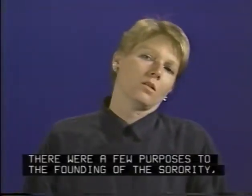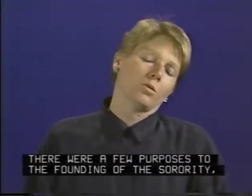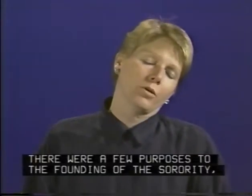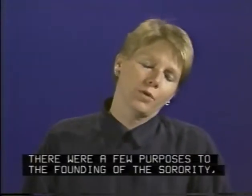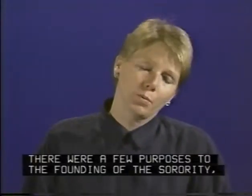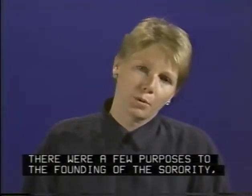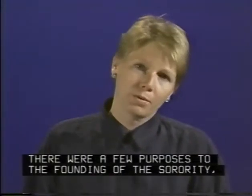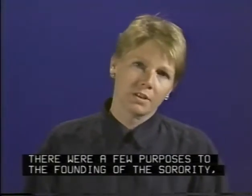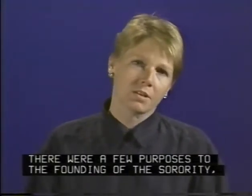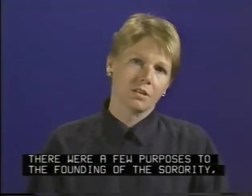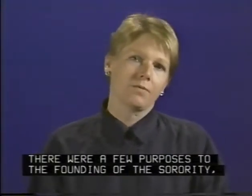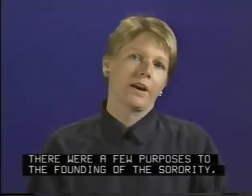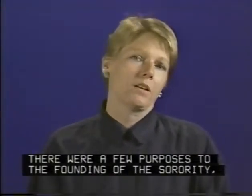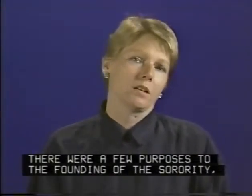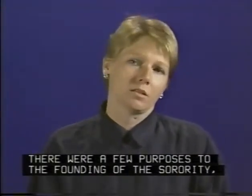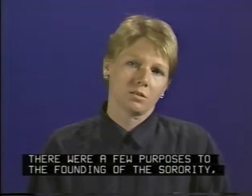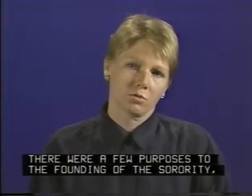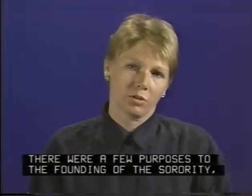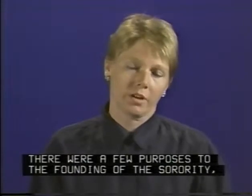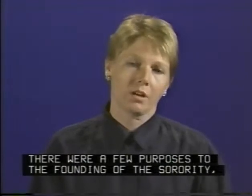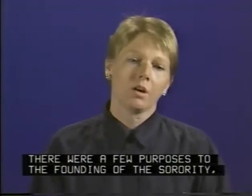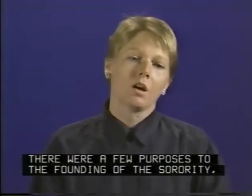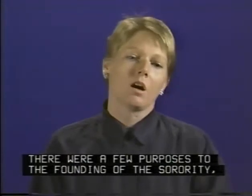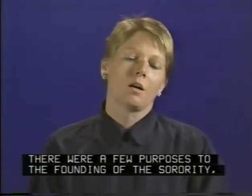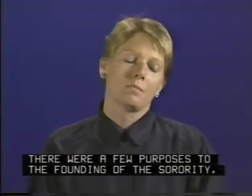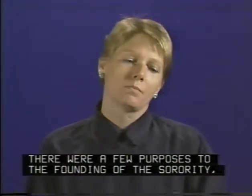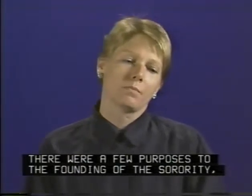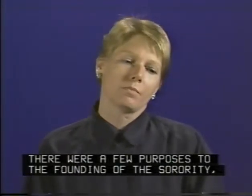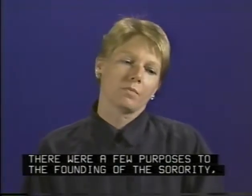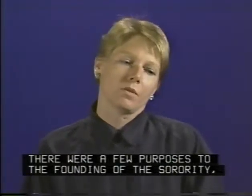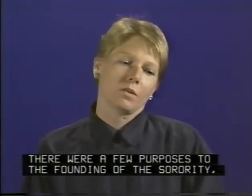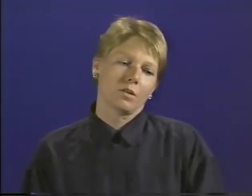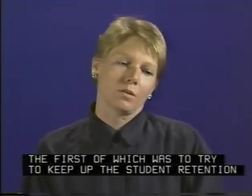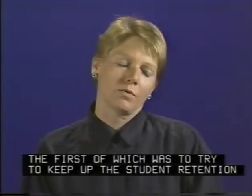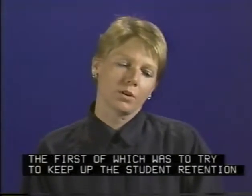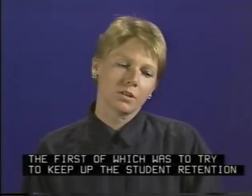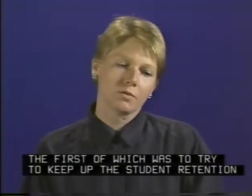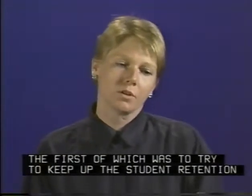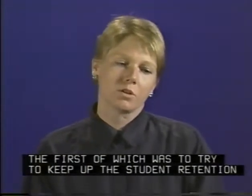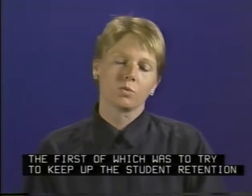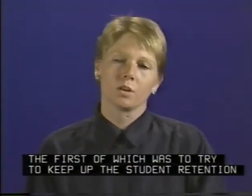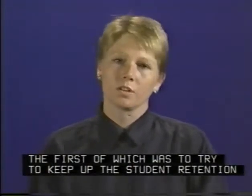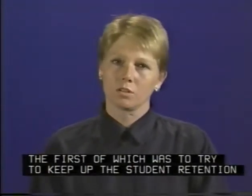There were a few purposes to the founding of the sorority, the first of which was to